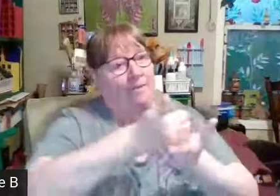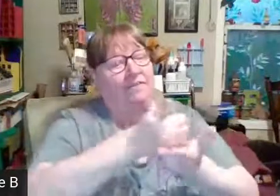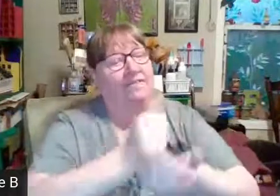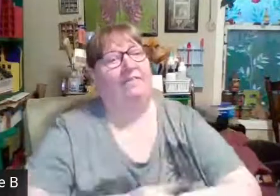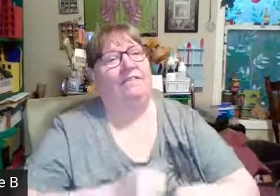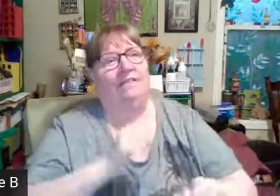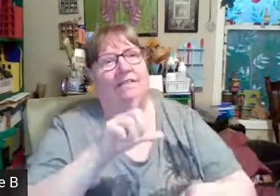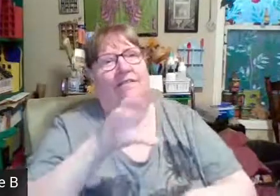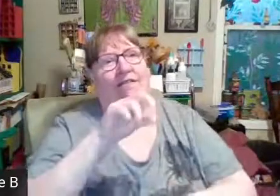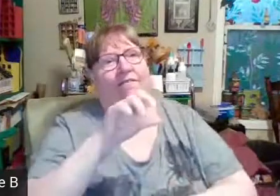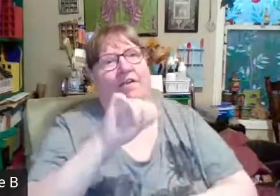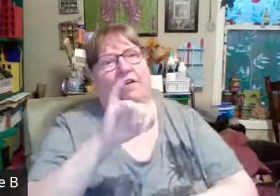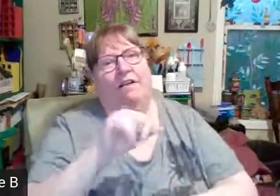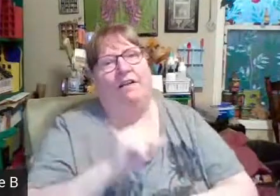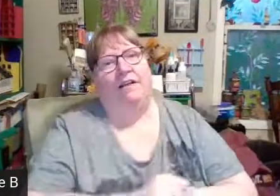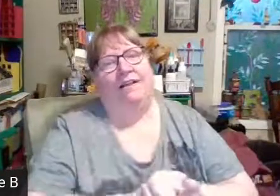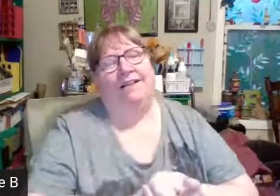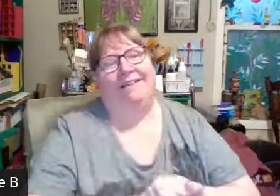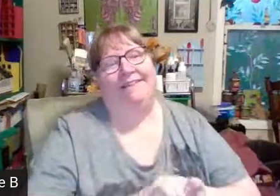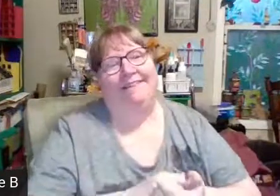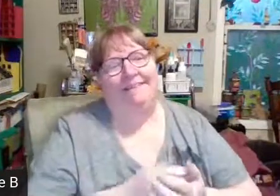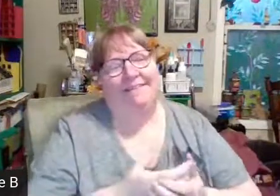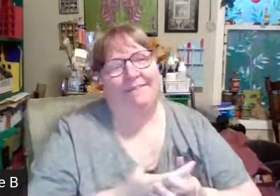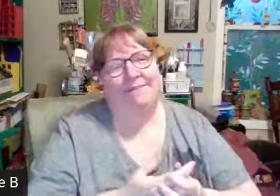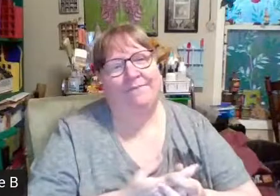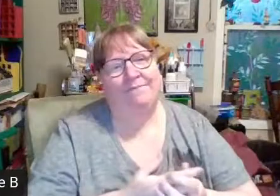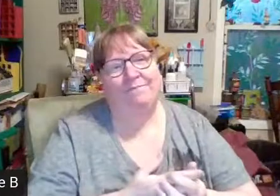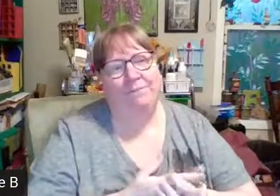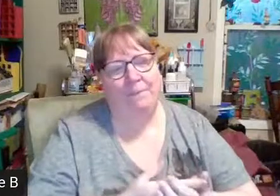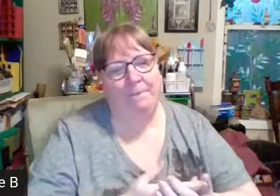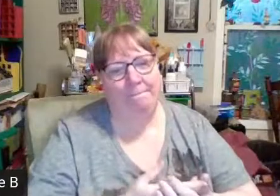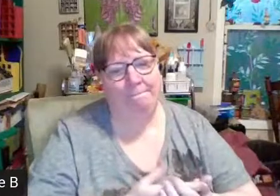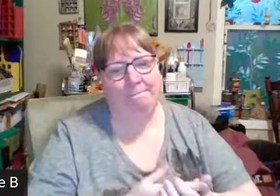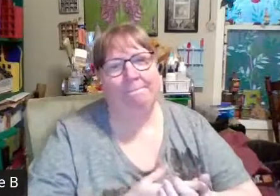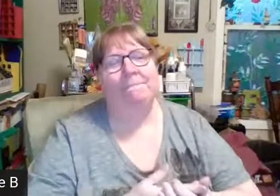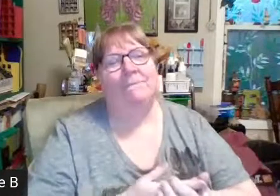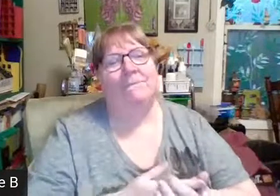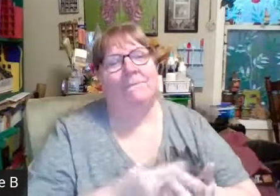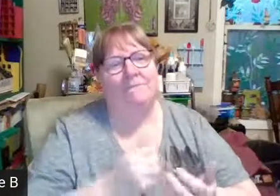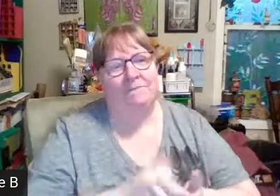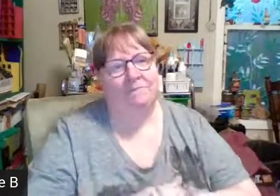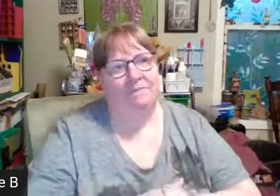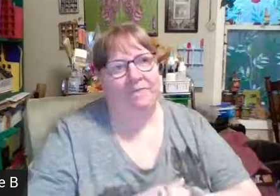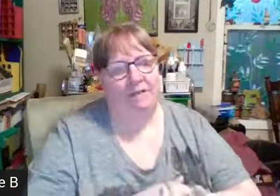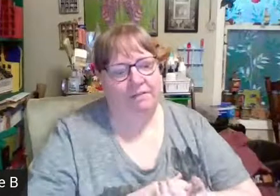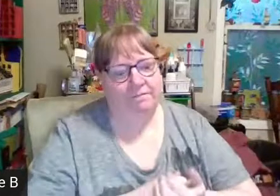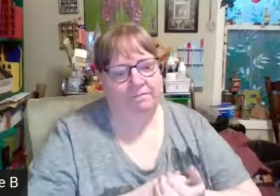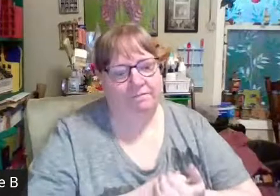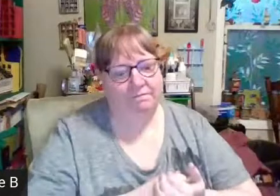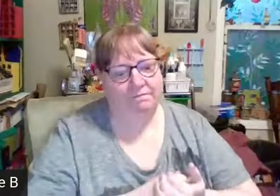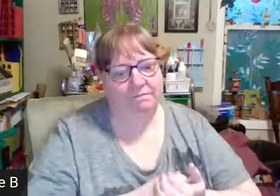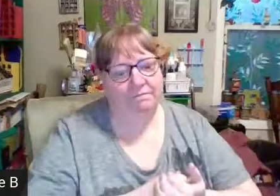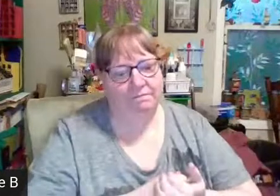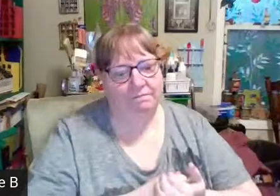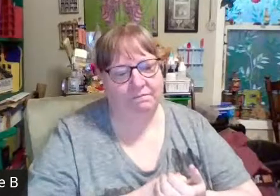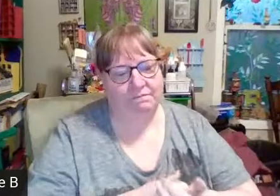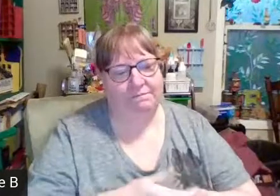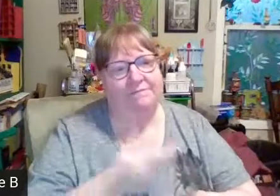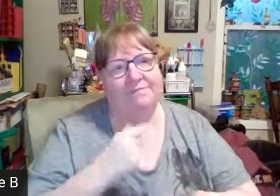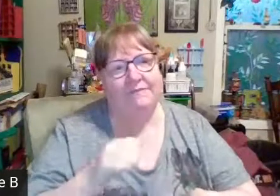I'm at a live sale, and checking the list if something that's being offered for sale is something that a artist wants. And if it is, I, you